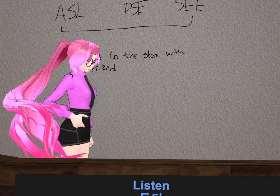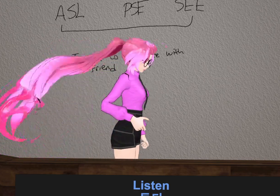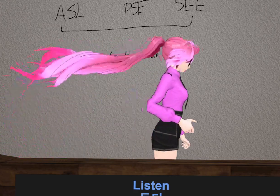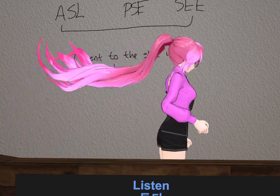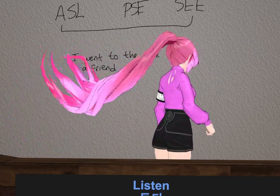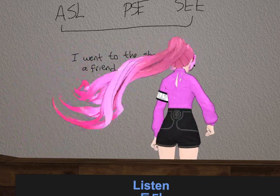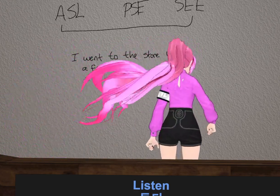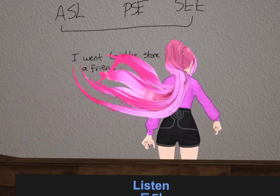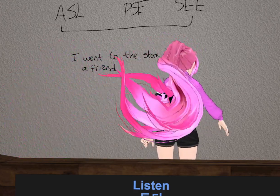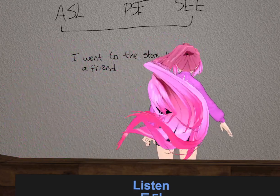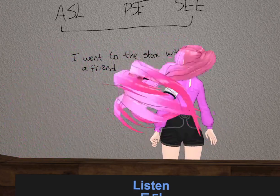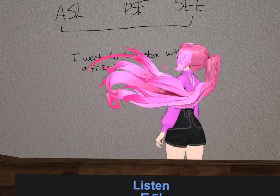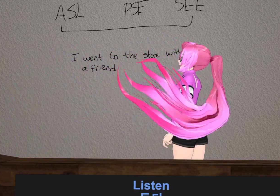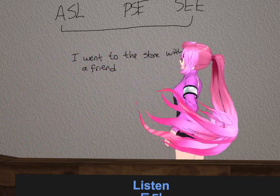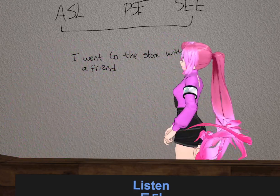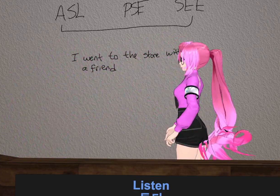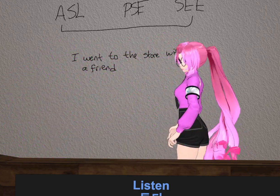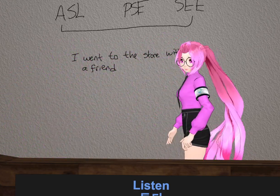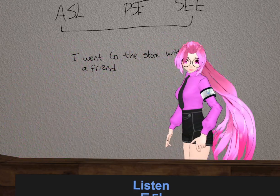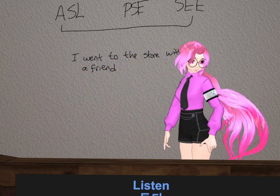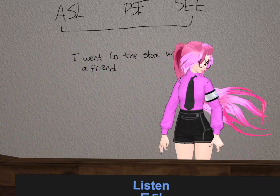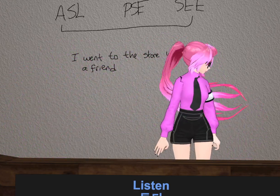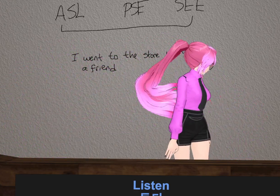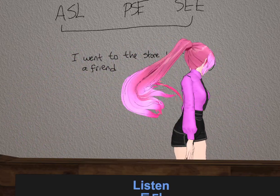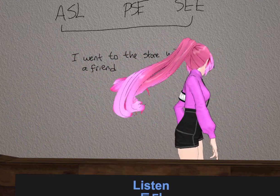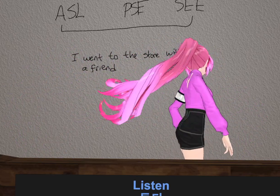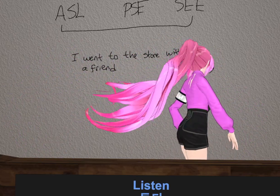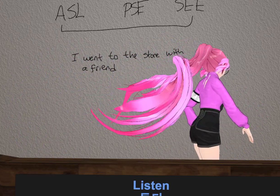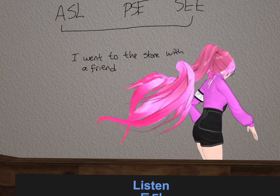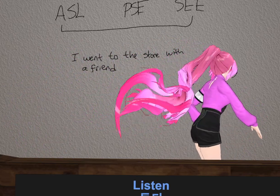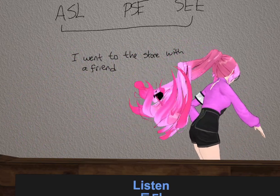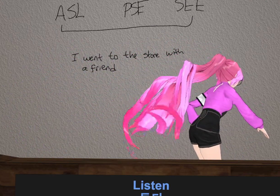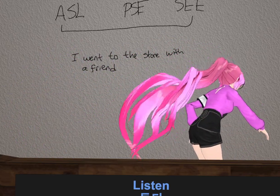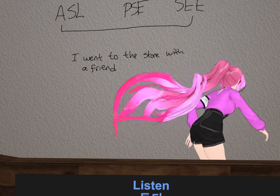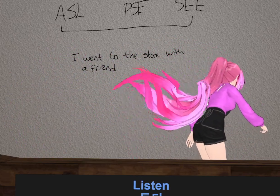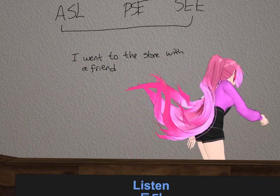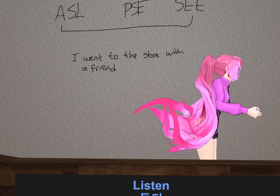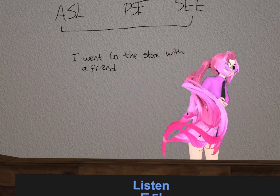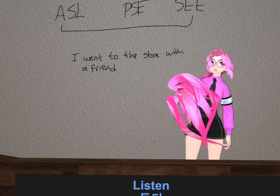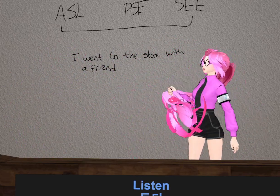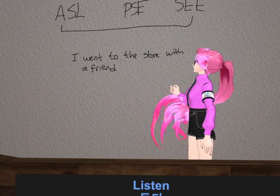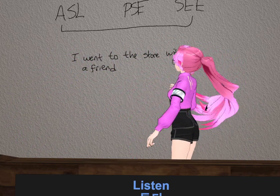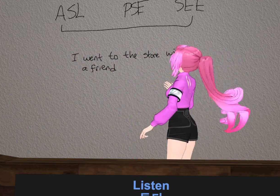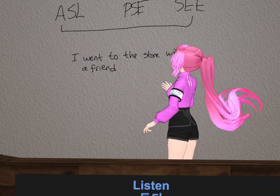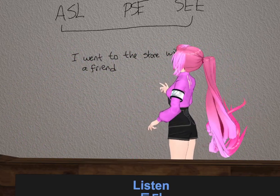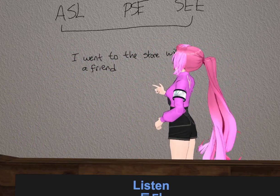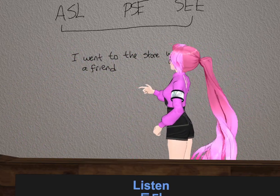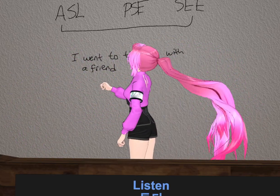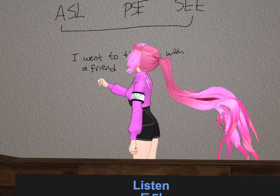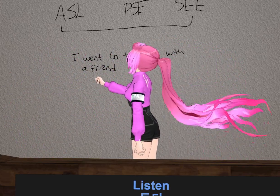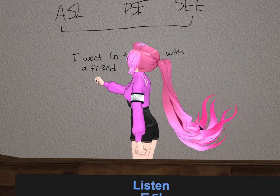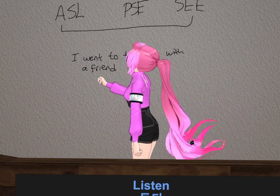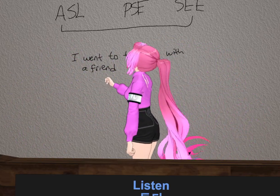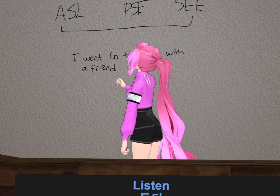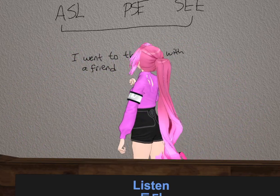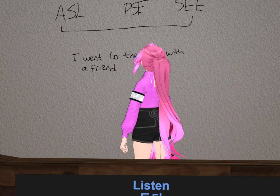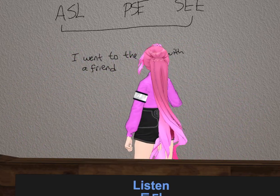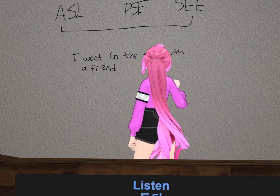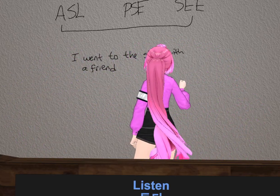Okay, but we'll end it there. So, Pigeon Sign English, we are still using the basic structure